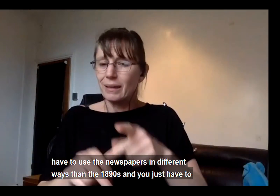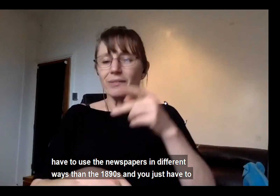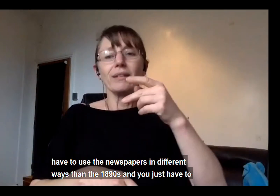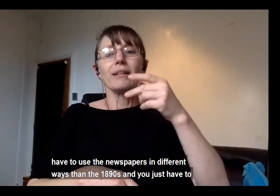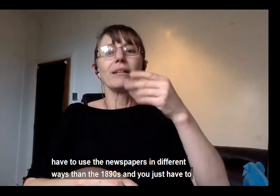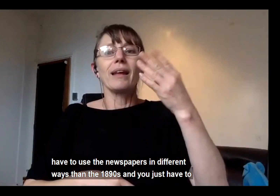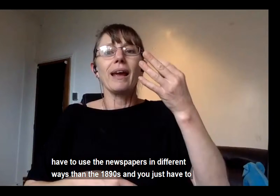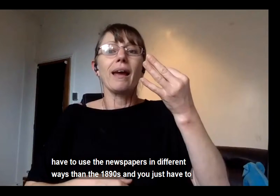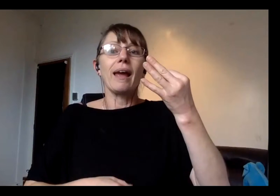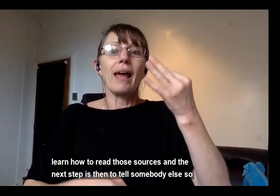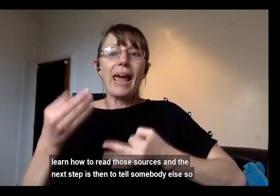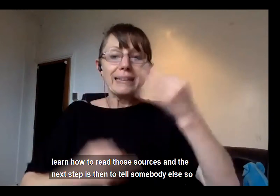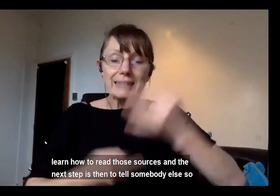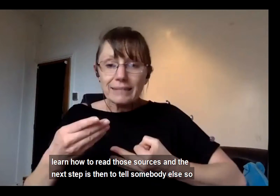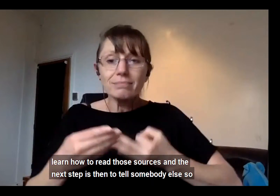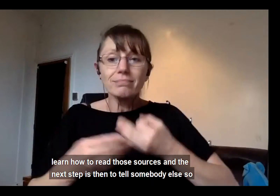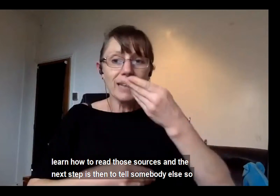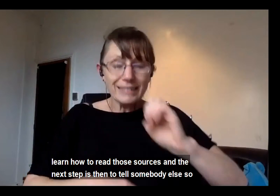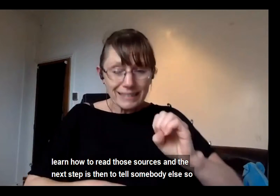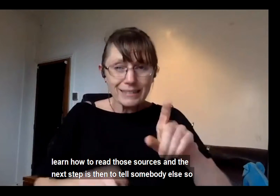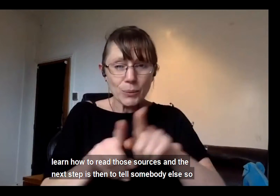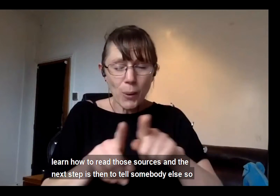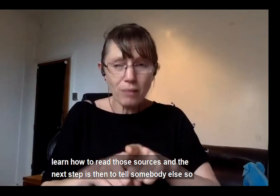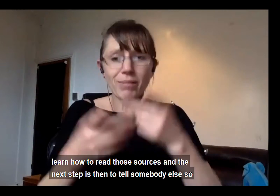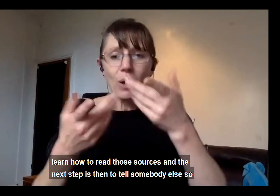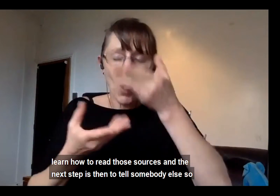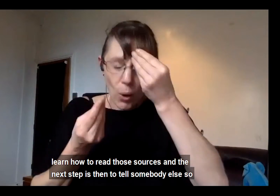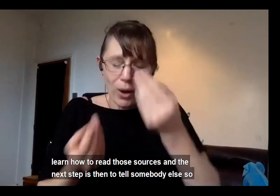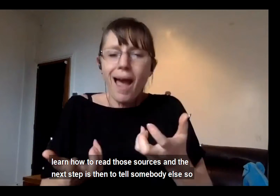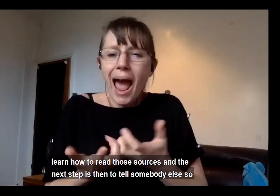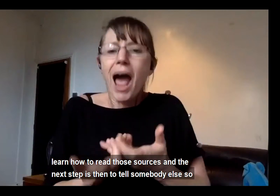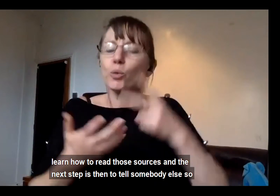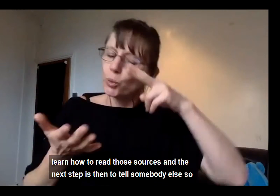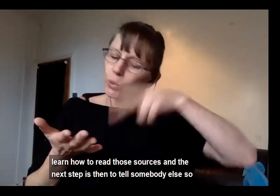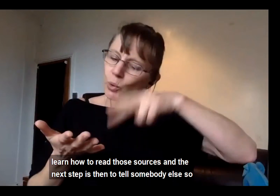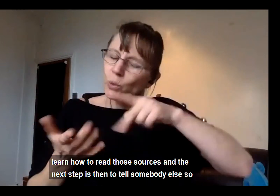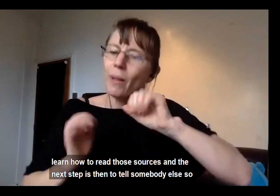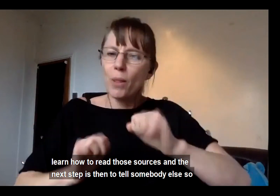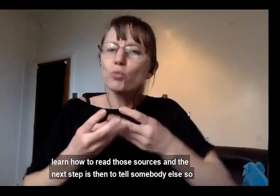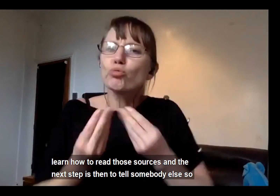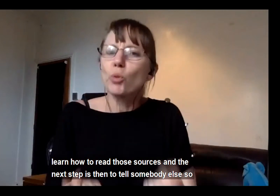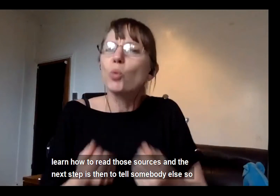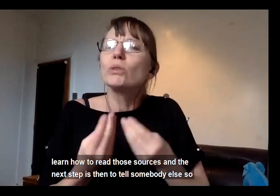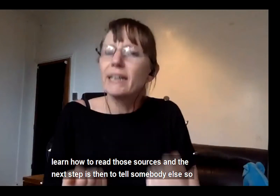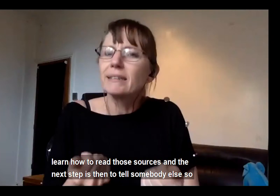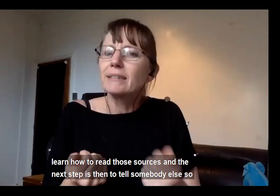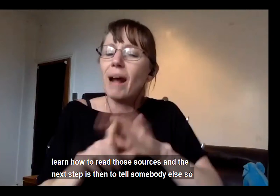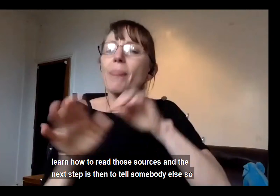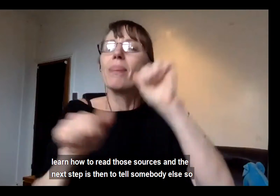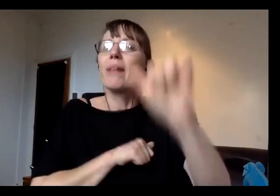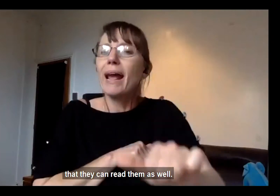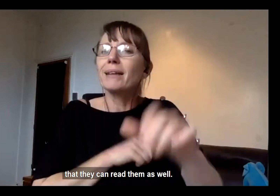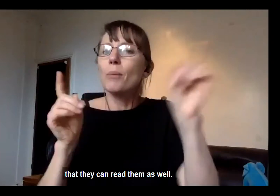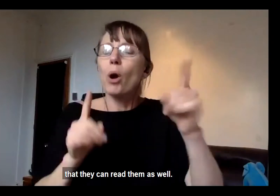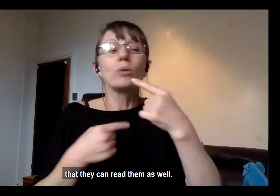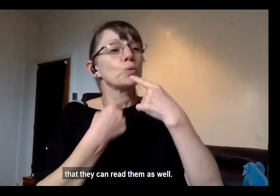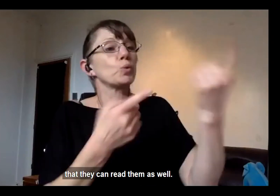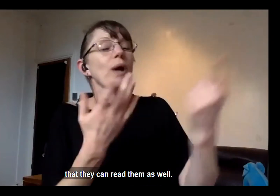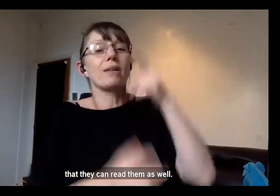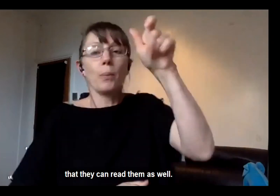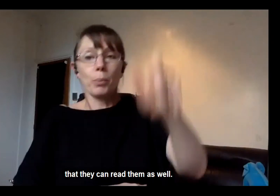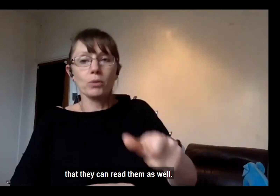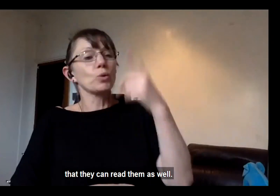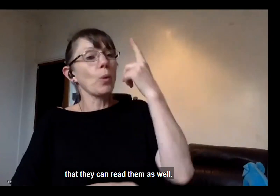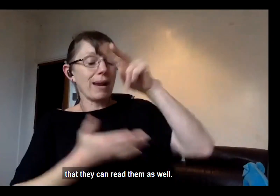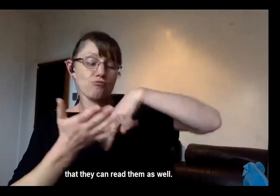1890s. And you just have to learn how to read those sources. And the next step is then to tell somebody else so that they can